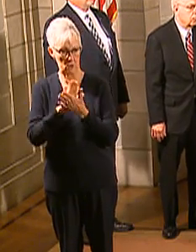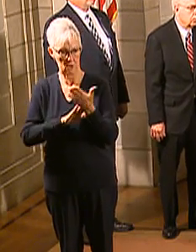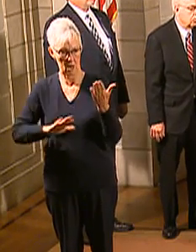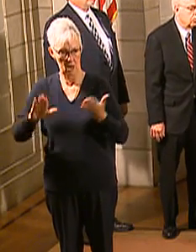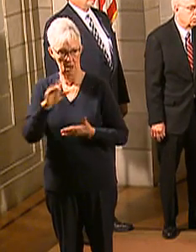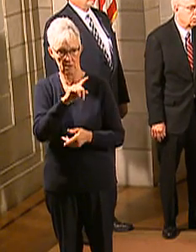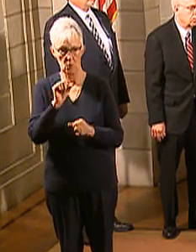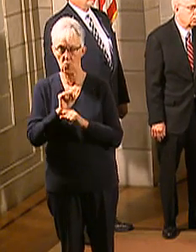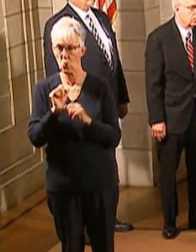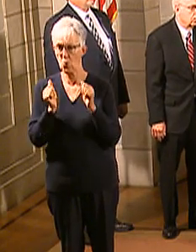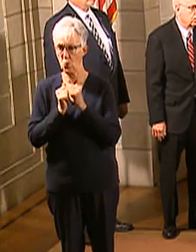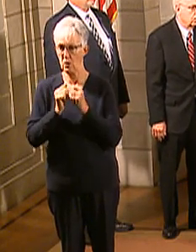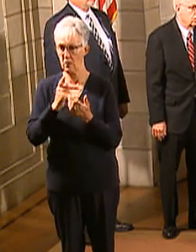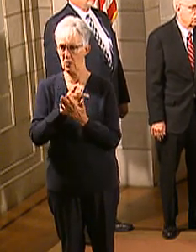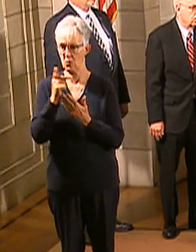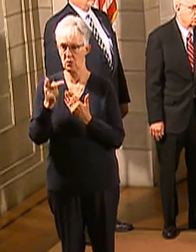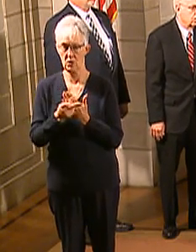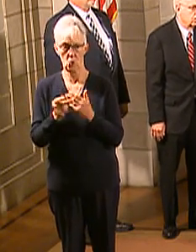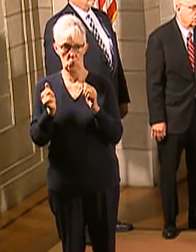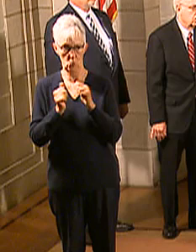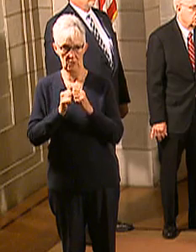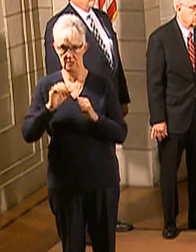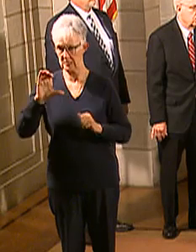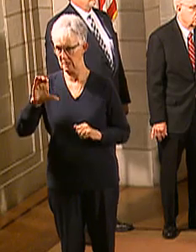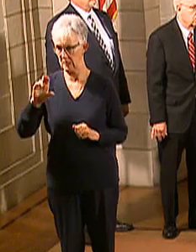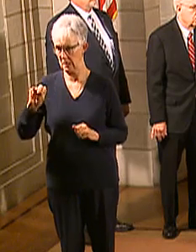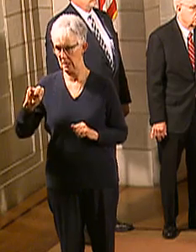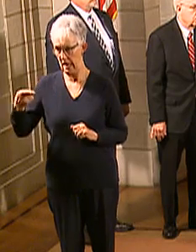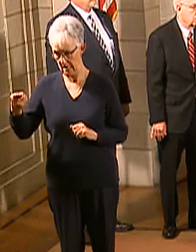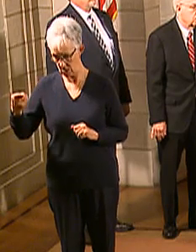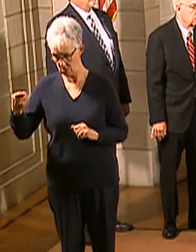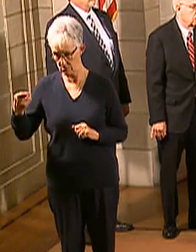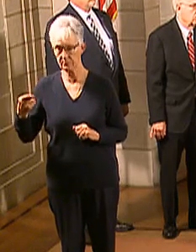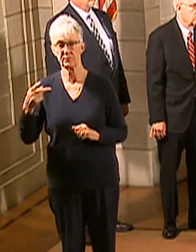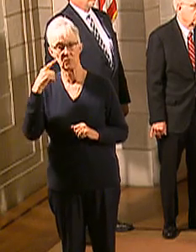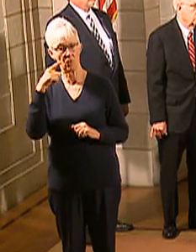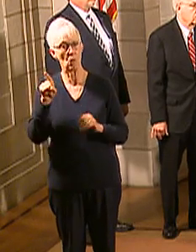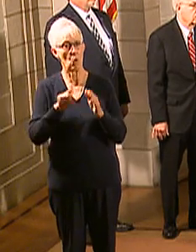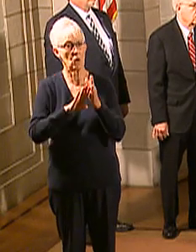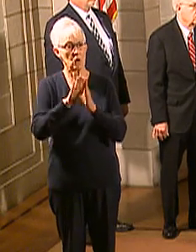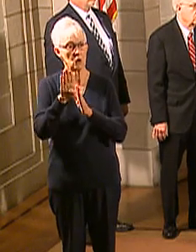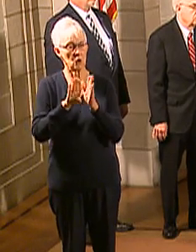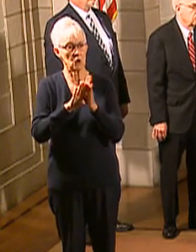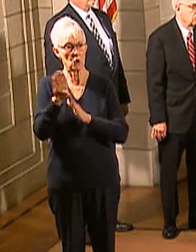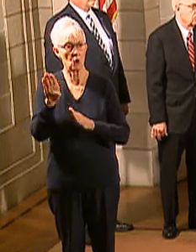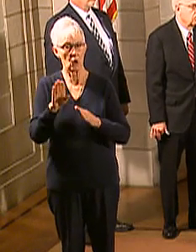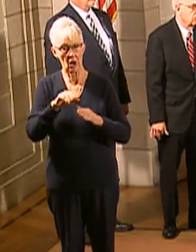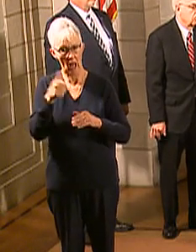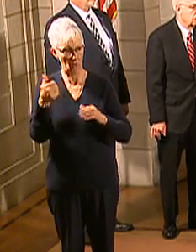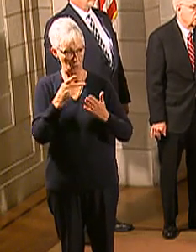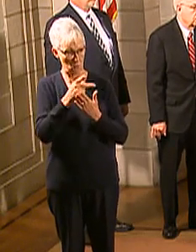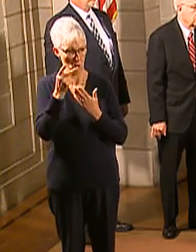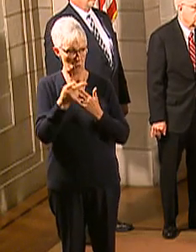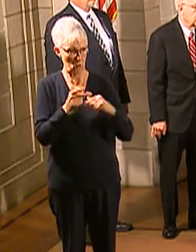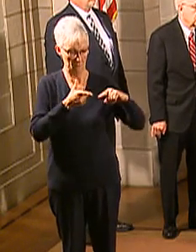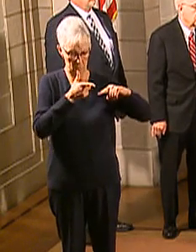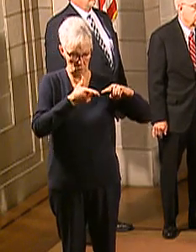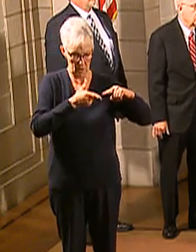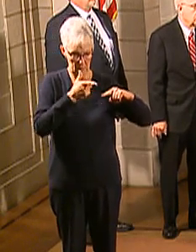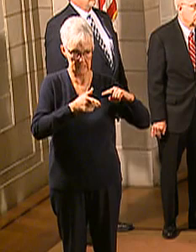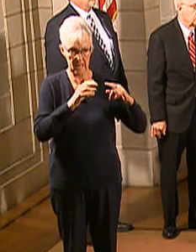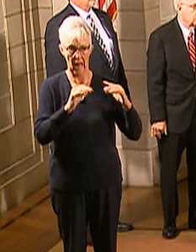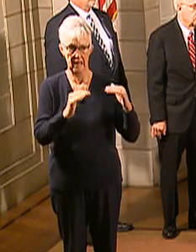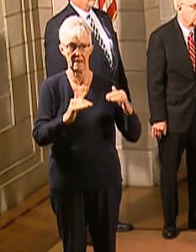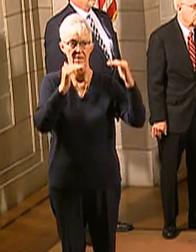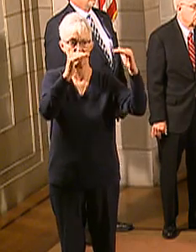with a program with CNH on developing it around, again, welding and advanced manufacturing.